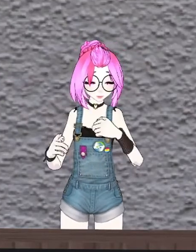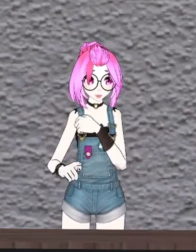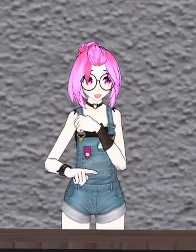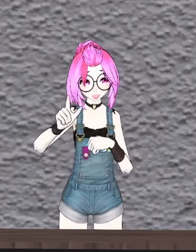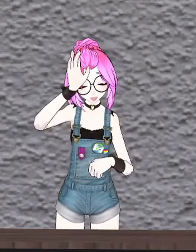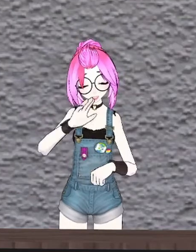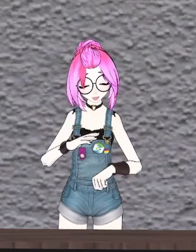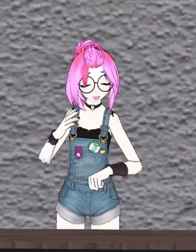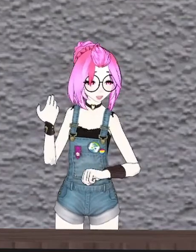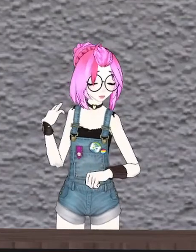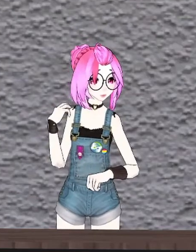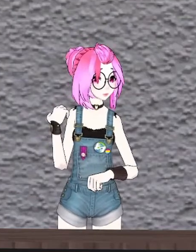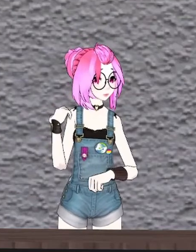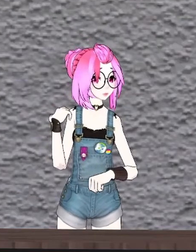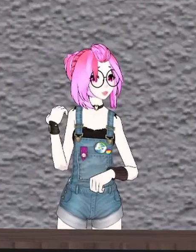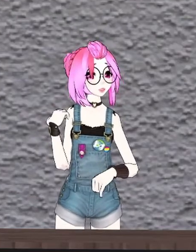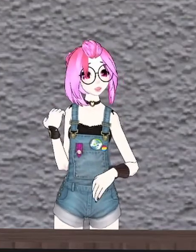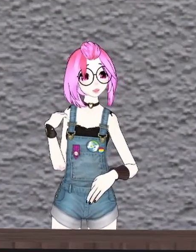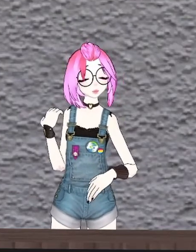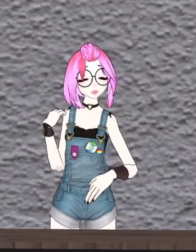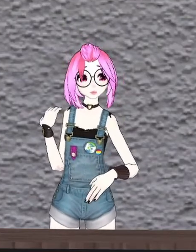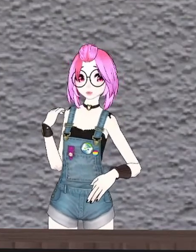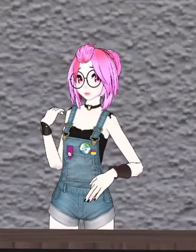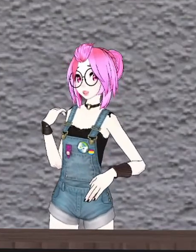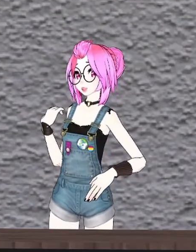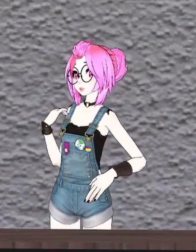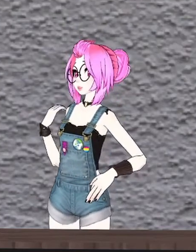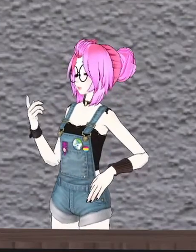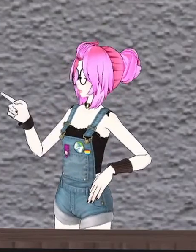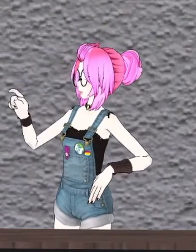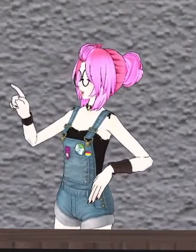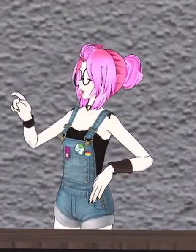I'm the trash man. Okay. Boss man. You have a question?